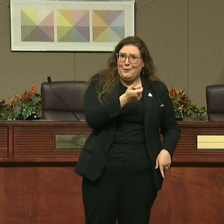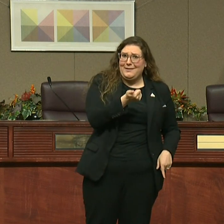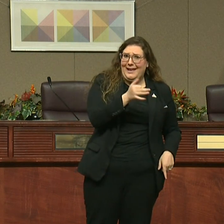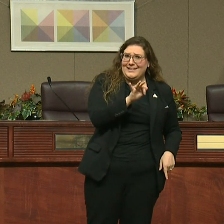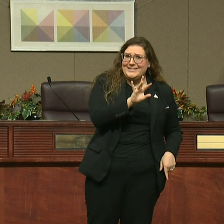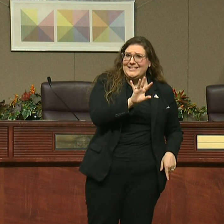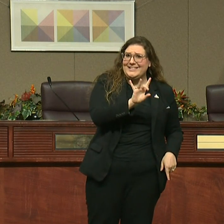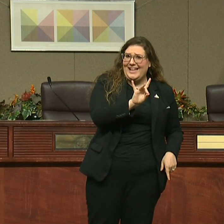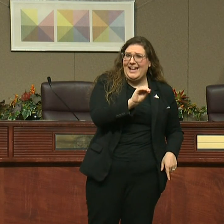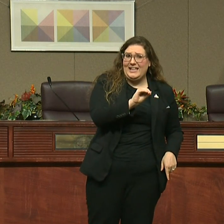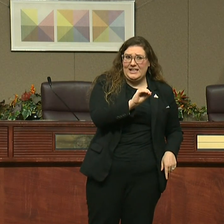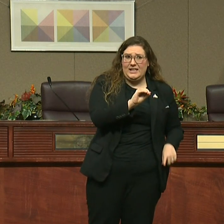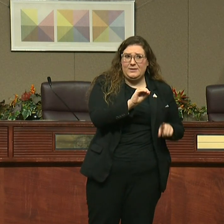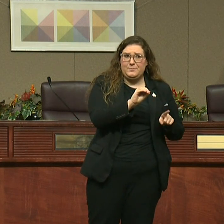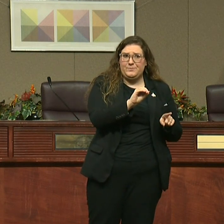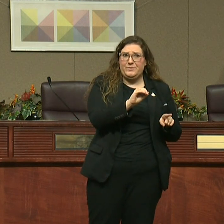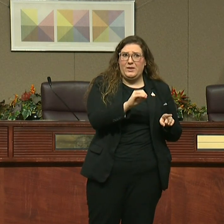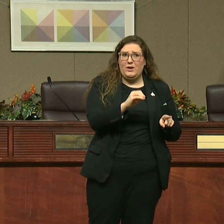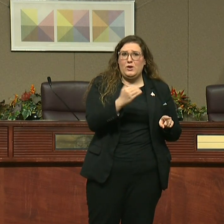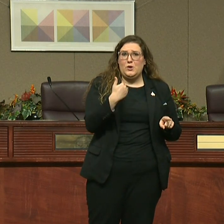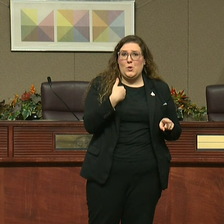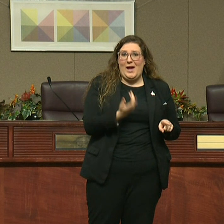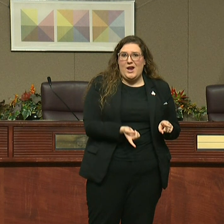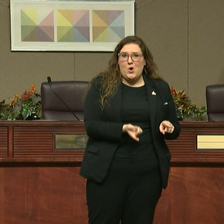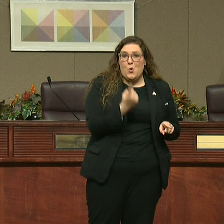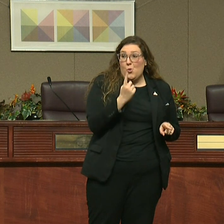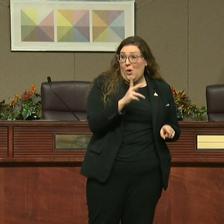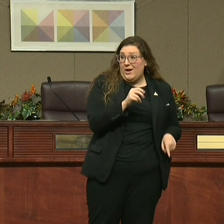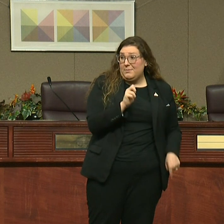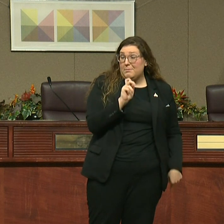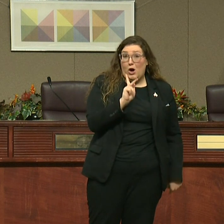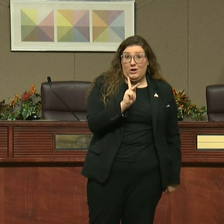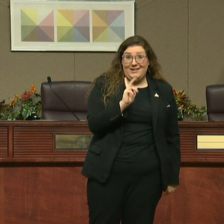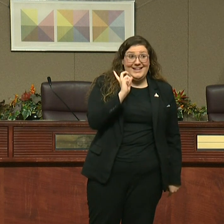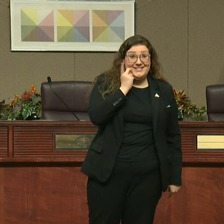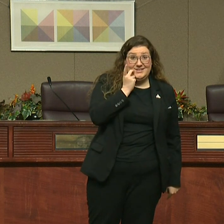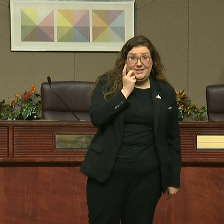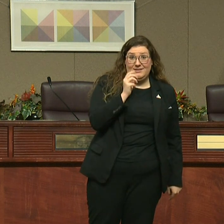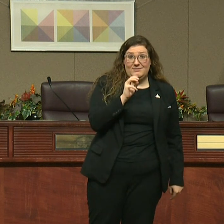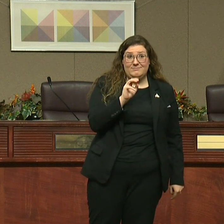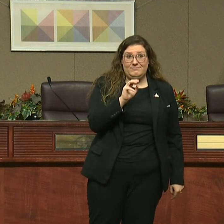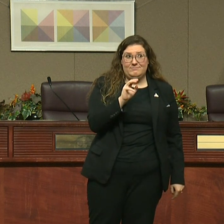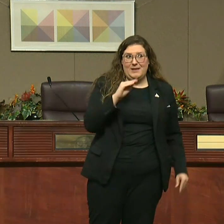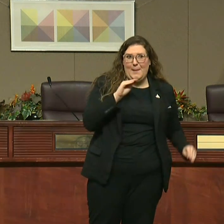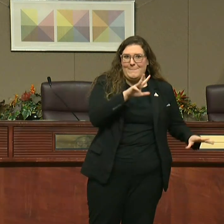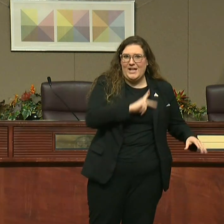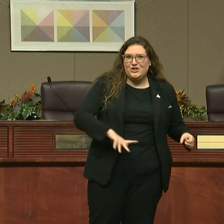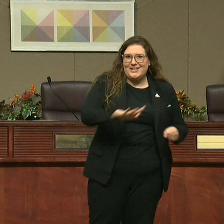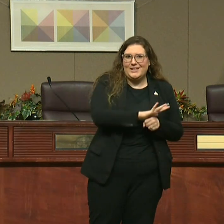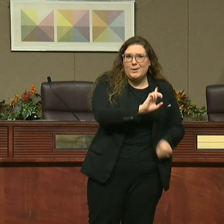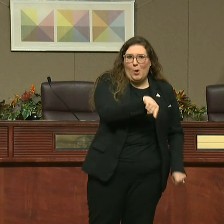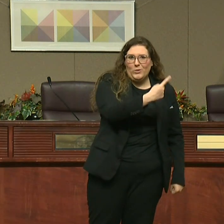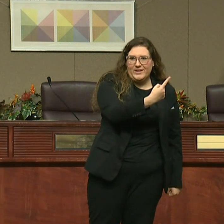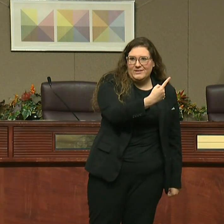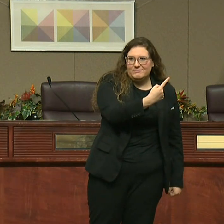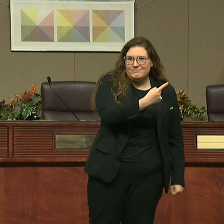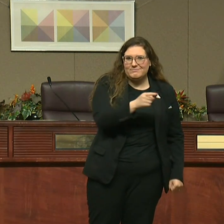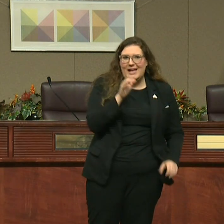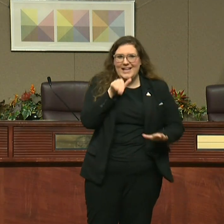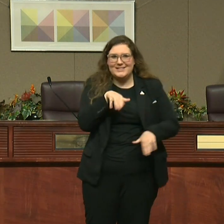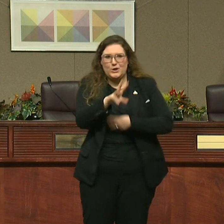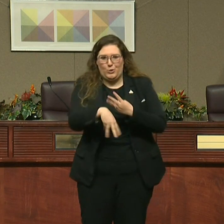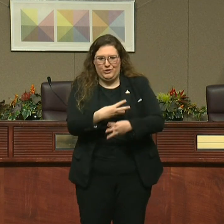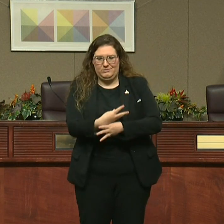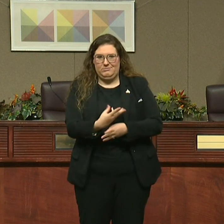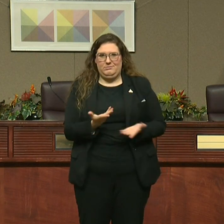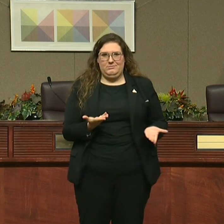had one park at Walt Disney World. You had the Magic Kingdom, and you had SeaWorld. You didn't